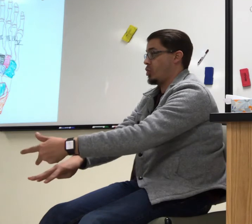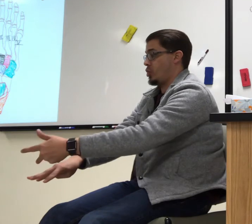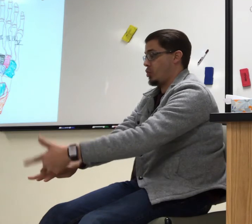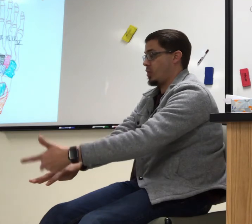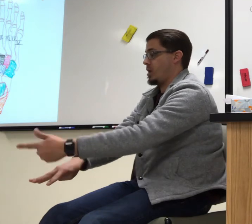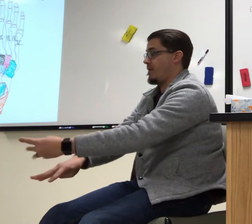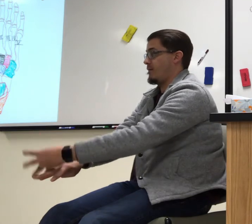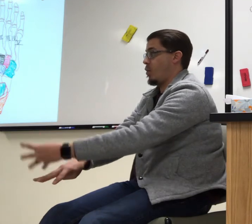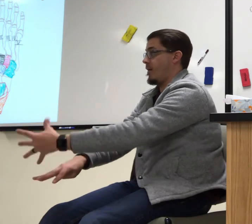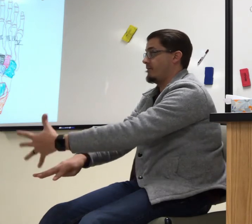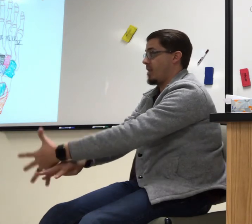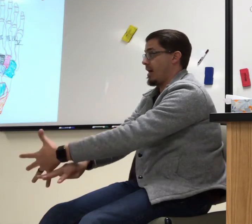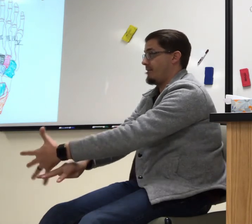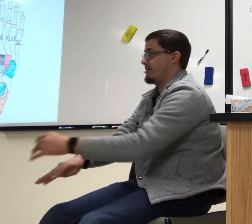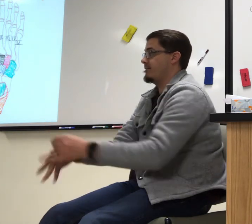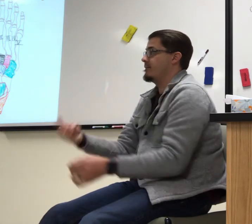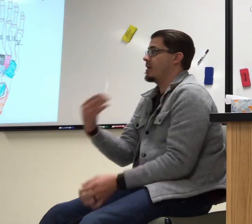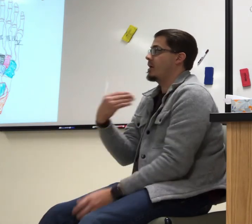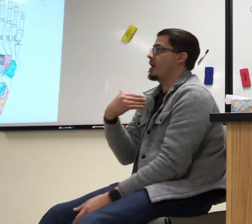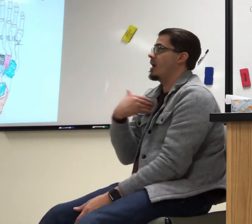you have